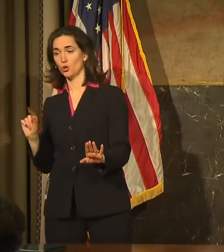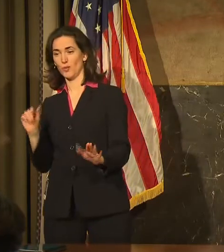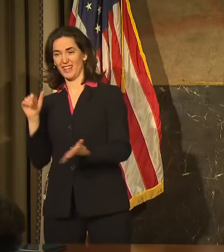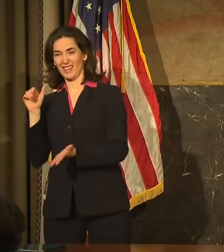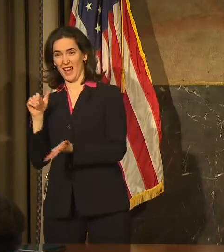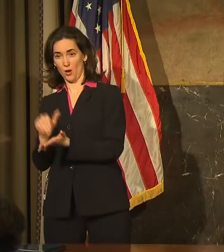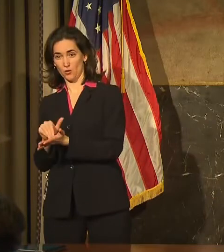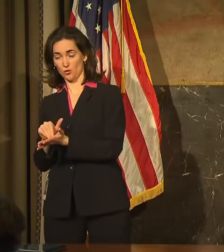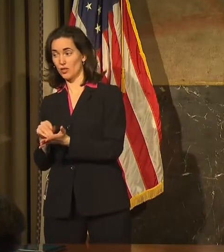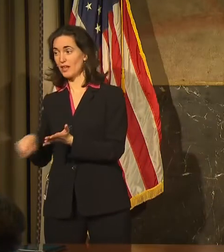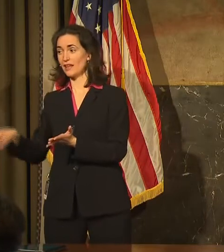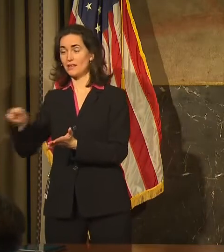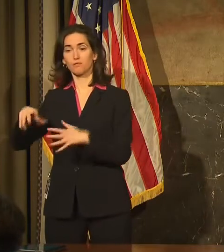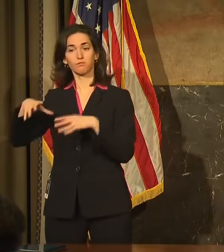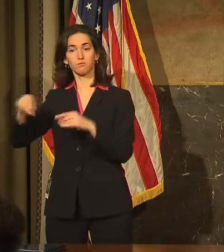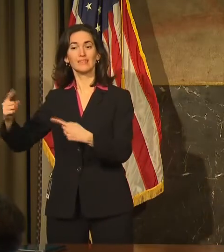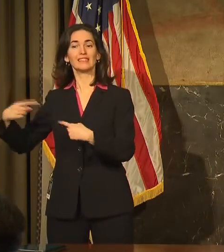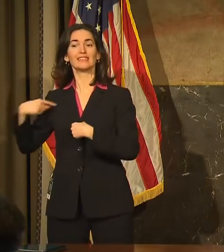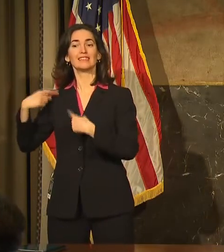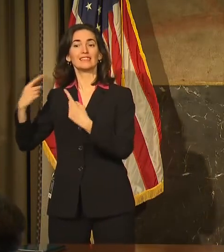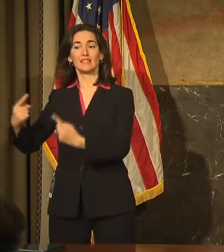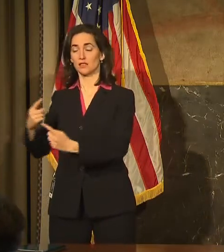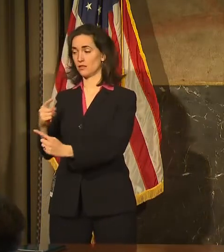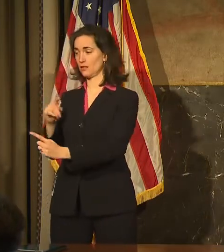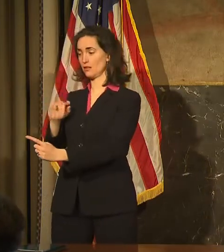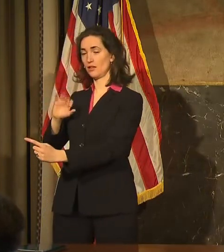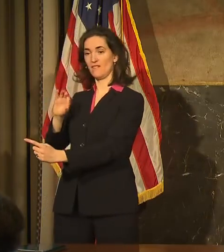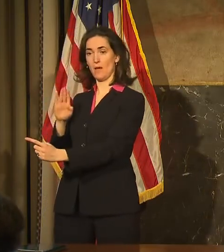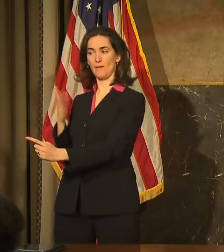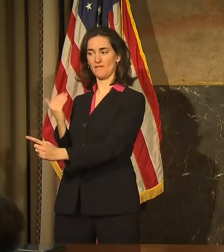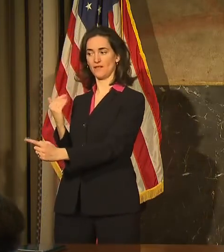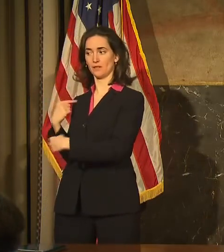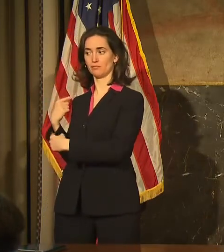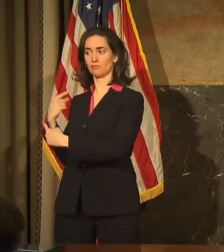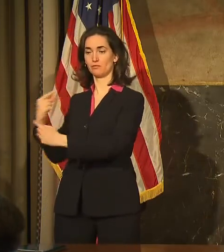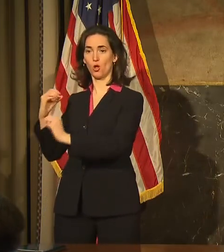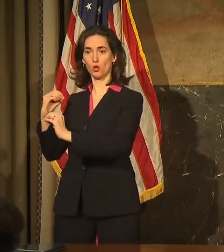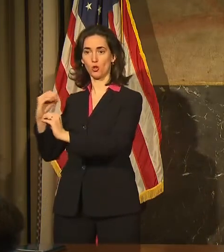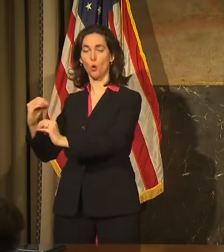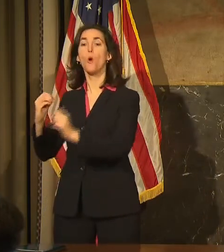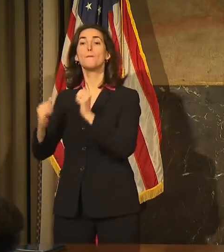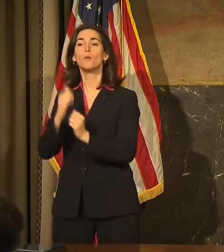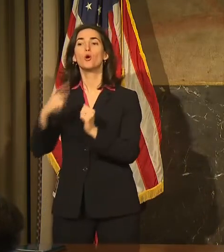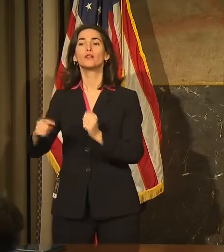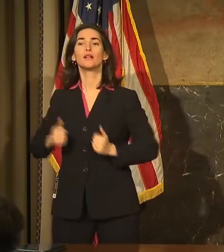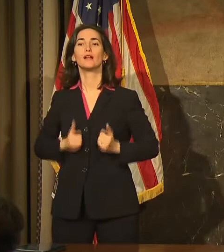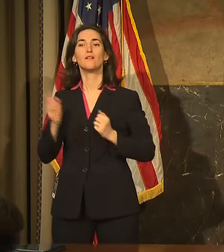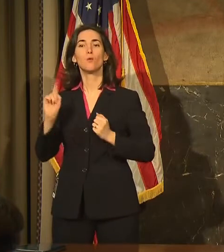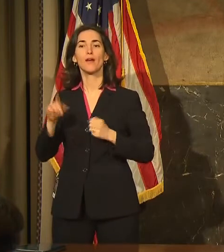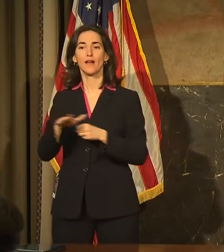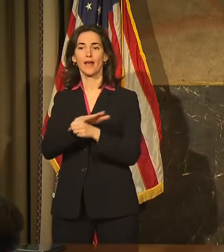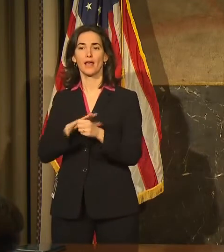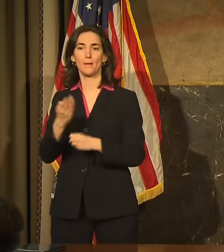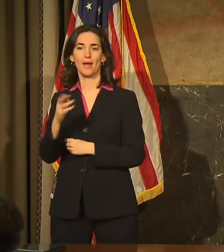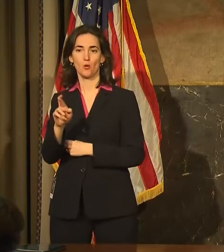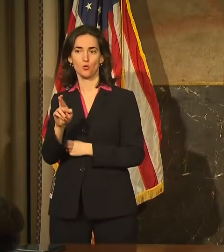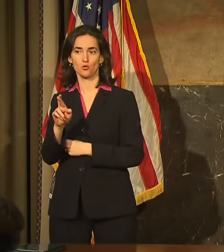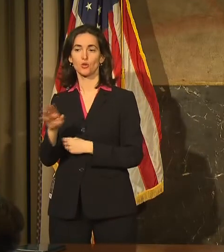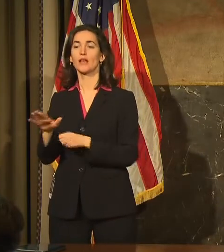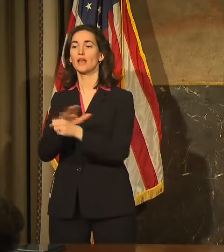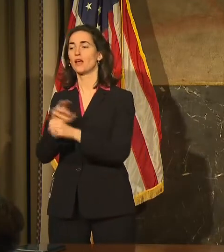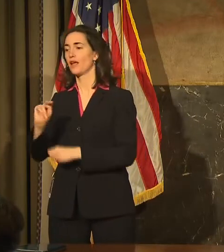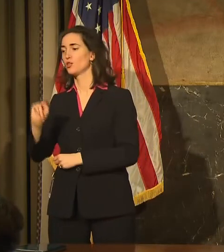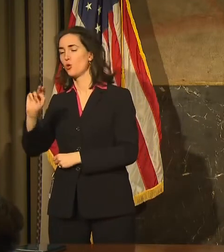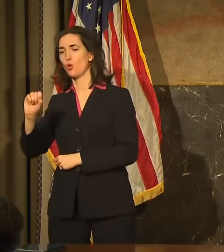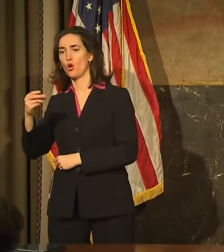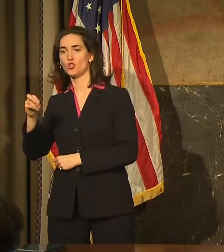since the 15th. And most of those individuals were in the Baton Rouge area in the North Shore, and